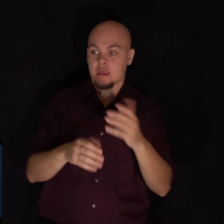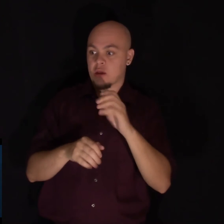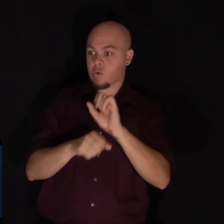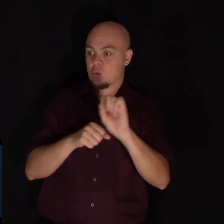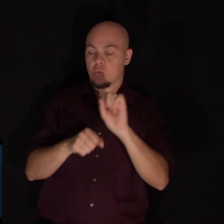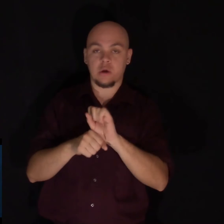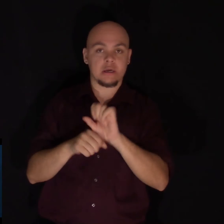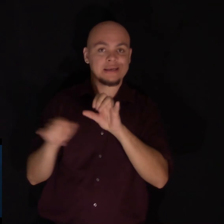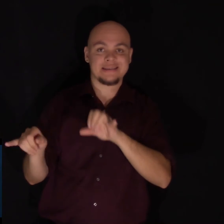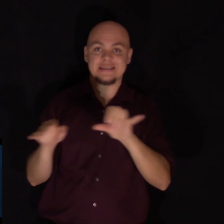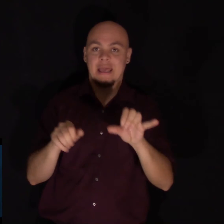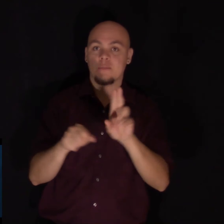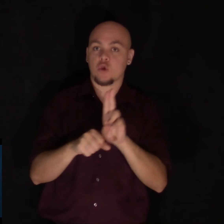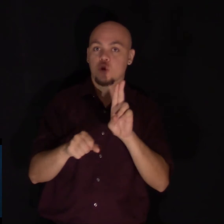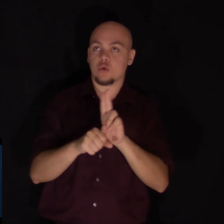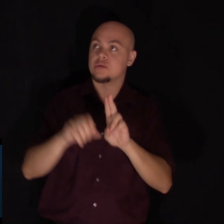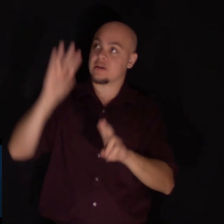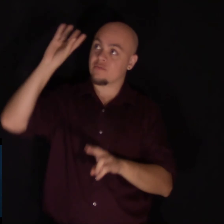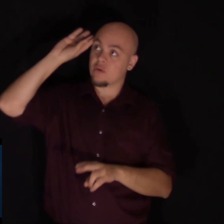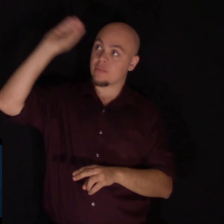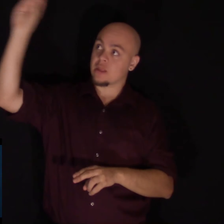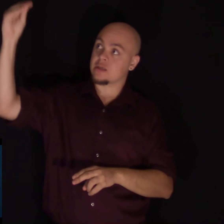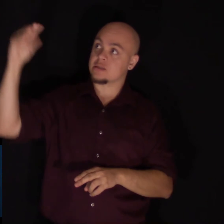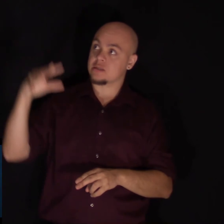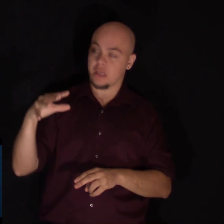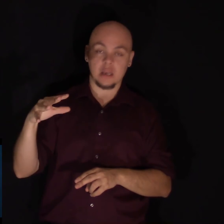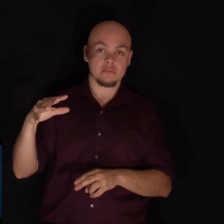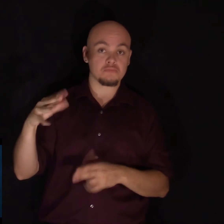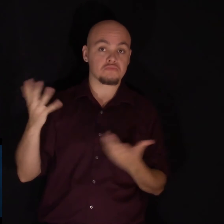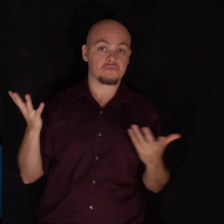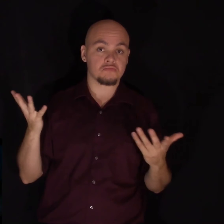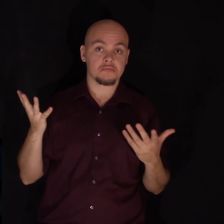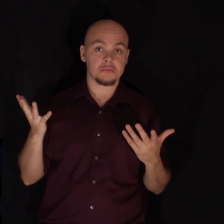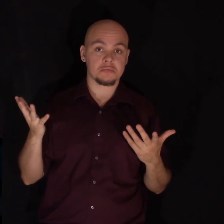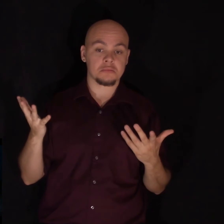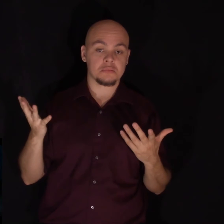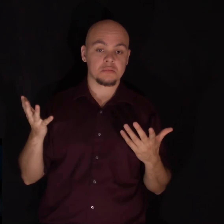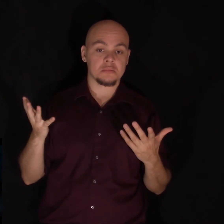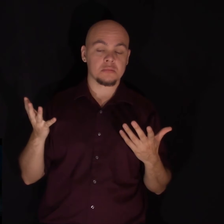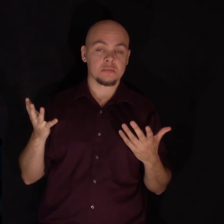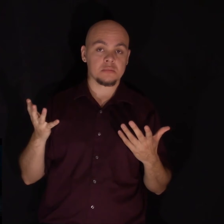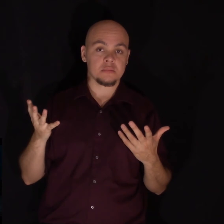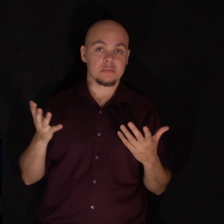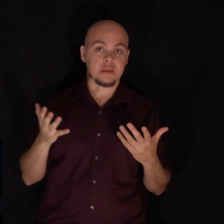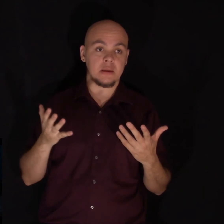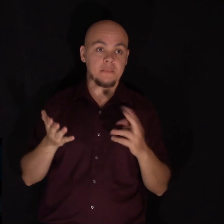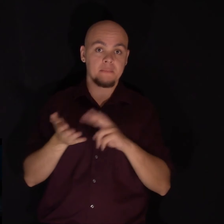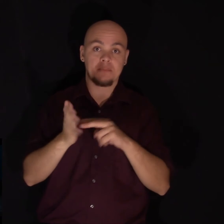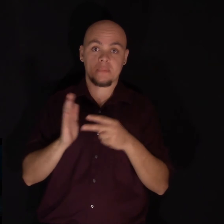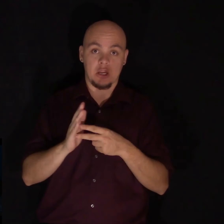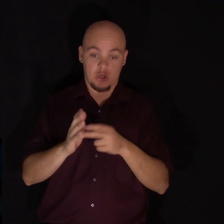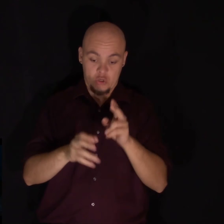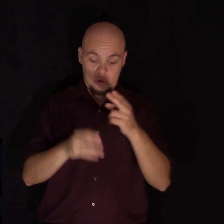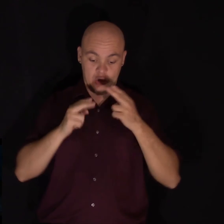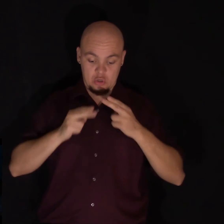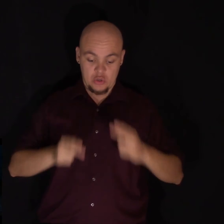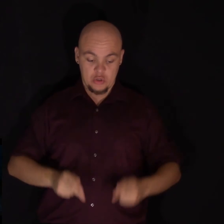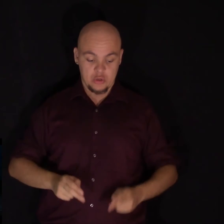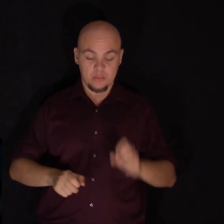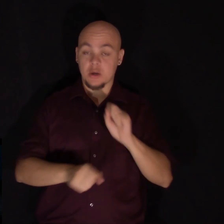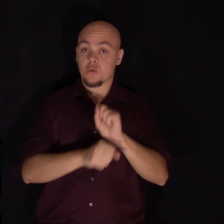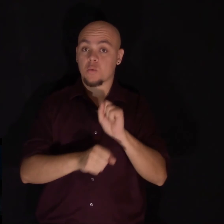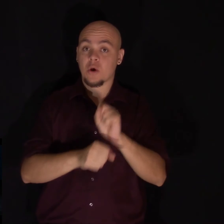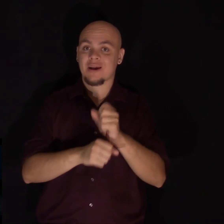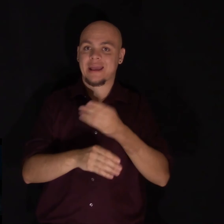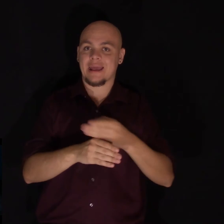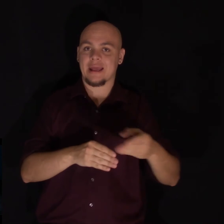by sunlight, more or less for the cost of raw materials. Okay, so we're talking about the end of human drudgery. We're also talking about the